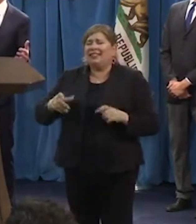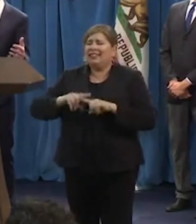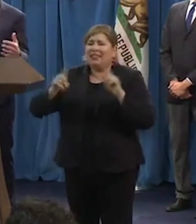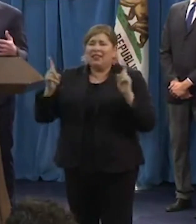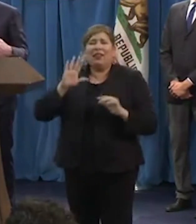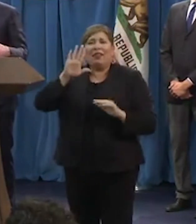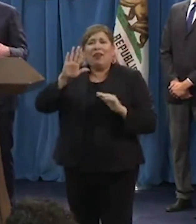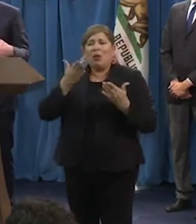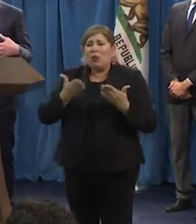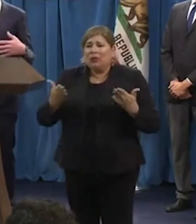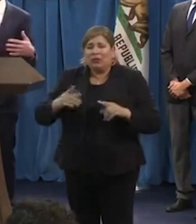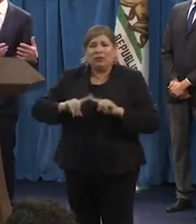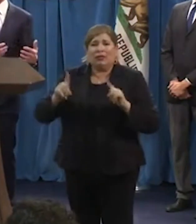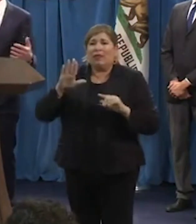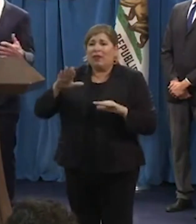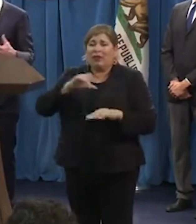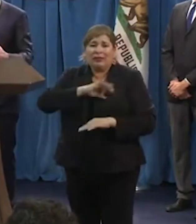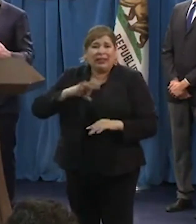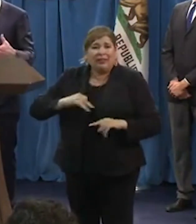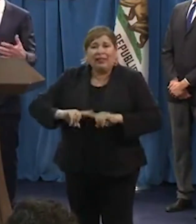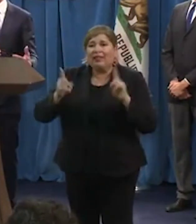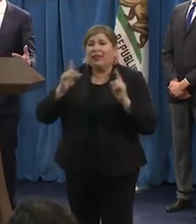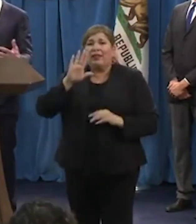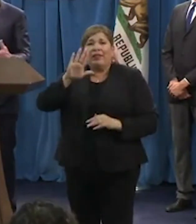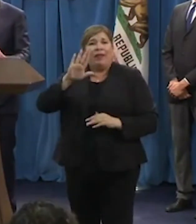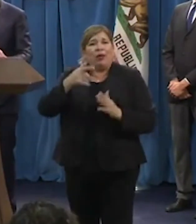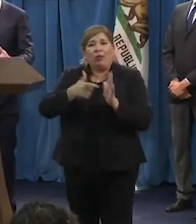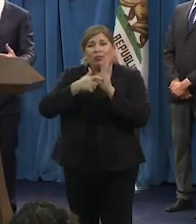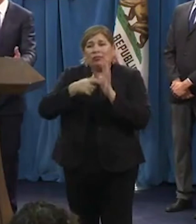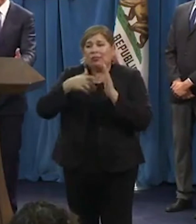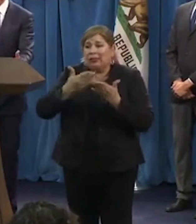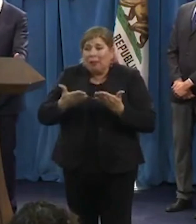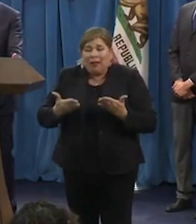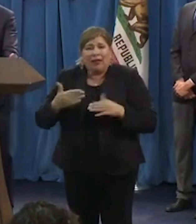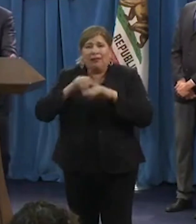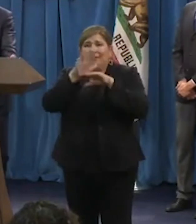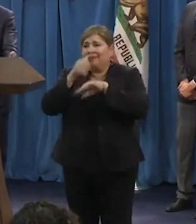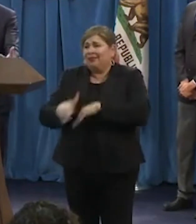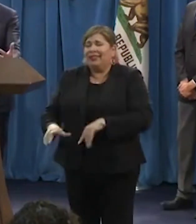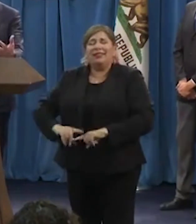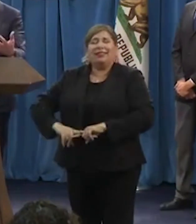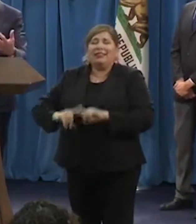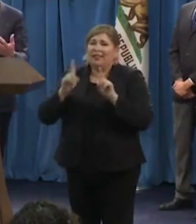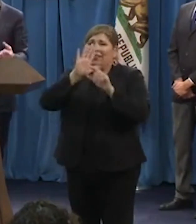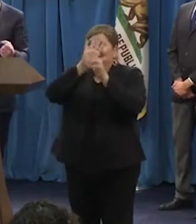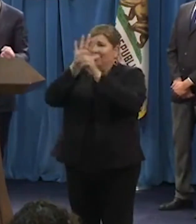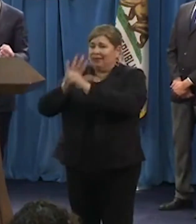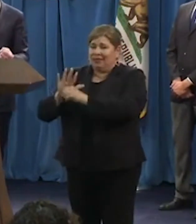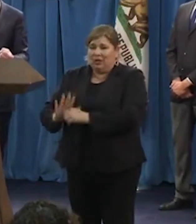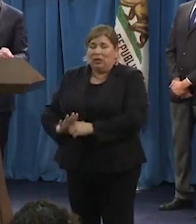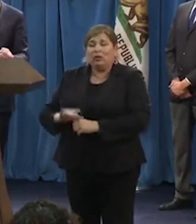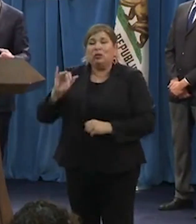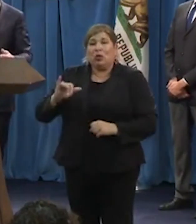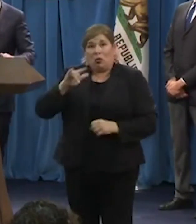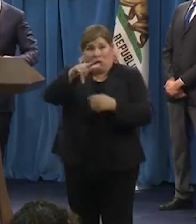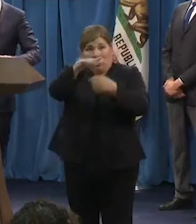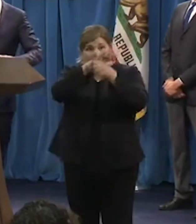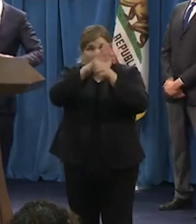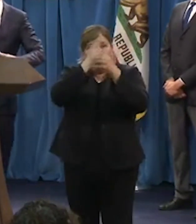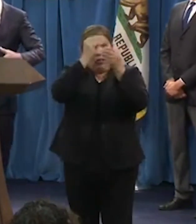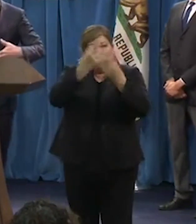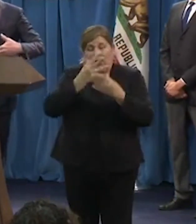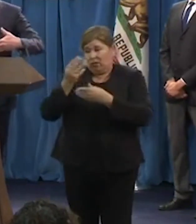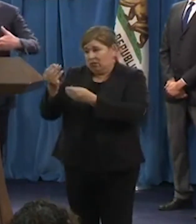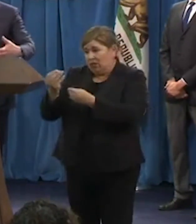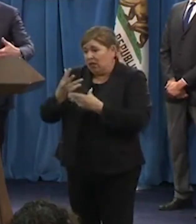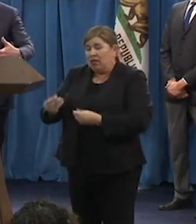human resources, physical resources are different and unique and distinctive. And so what we do is we are informed by locals, and